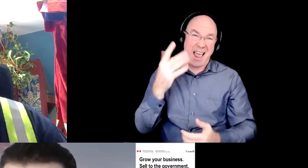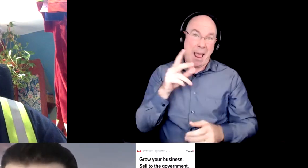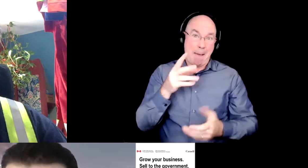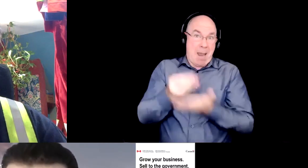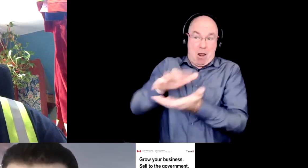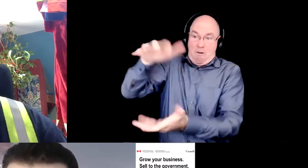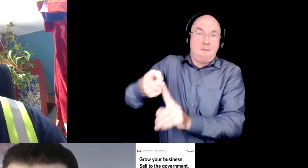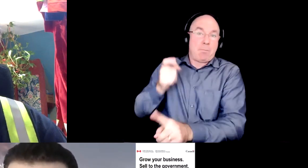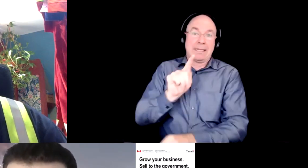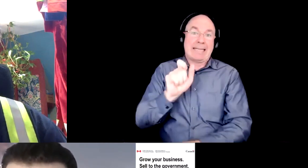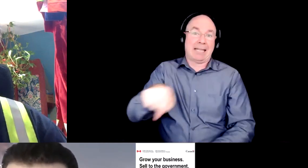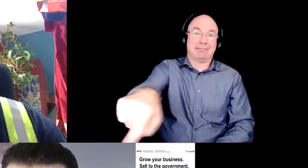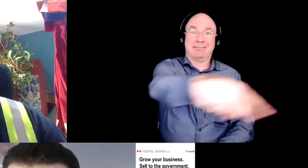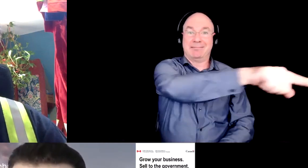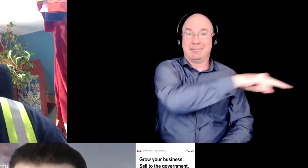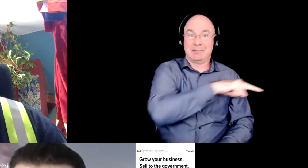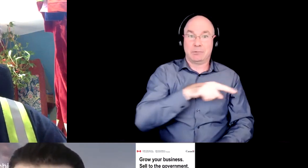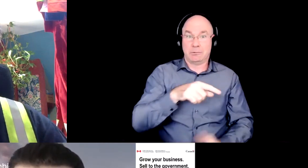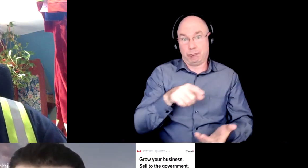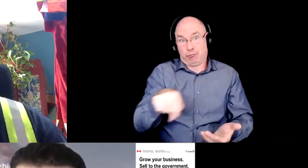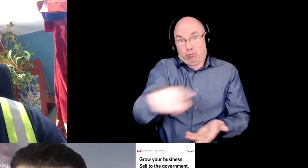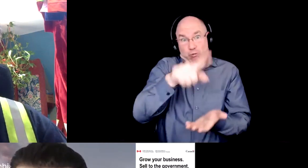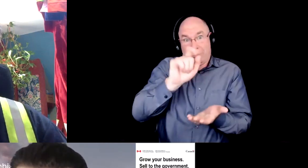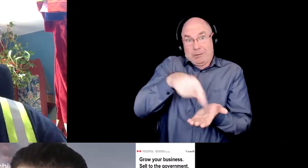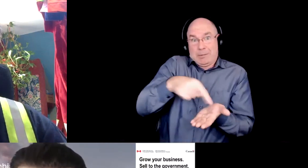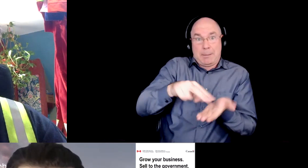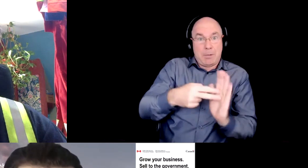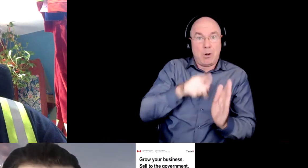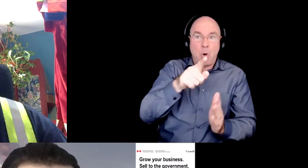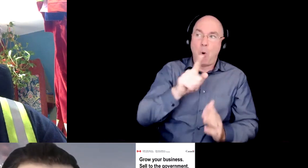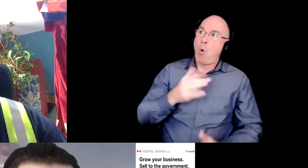as taxpayers, you all appreciate that we have that rigor as well.